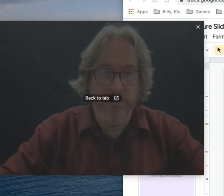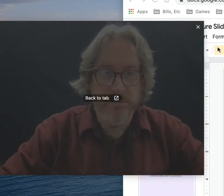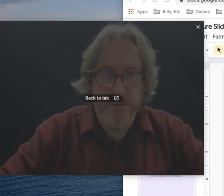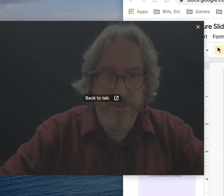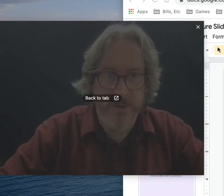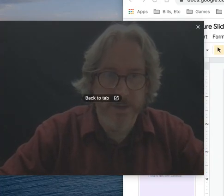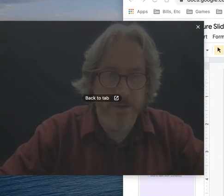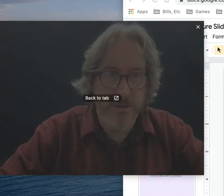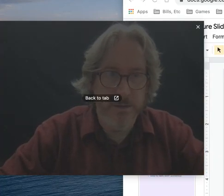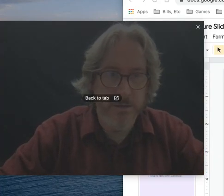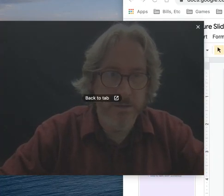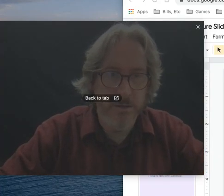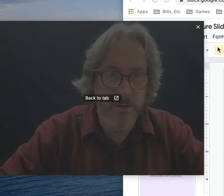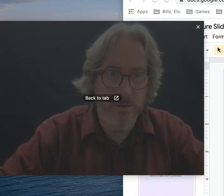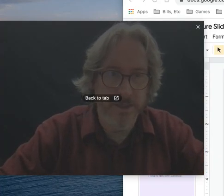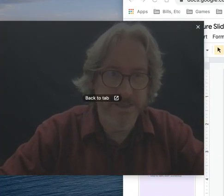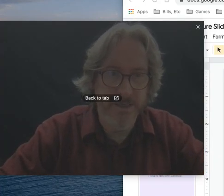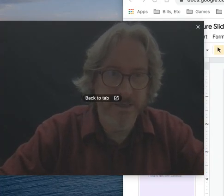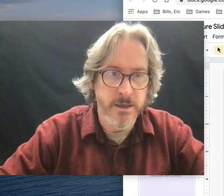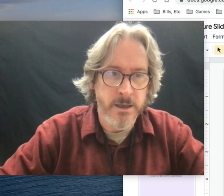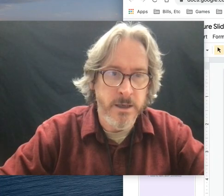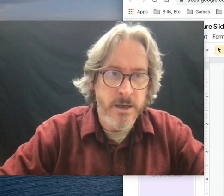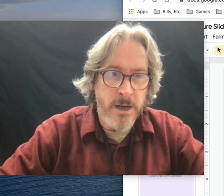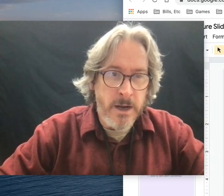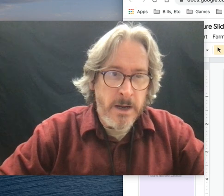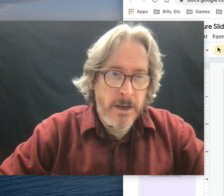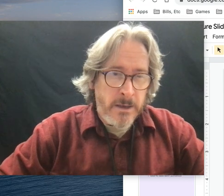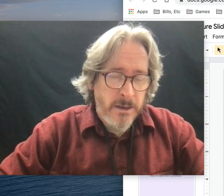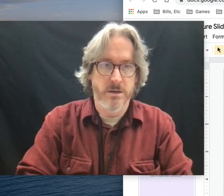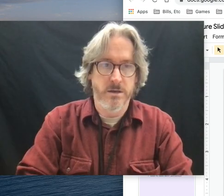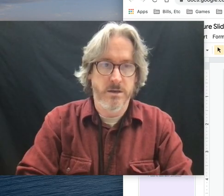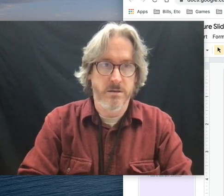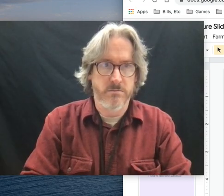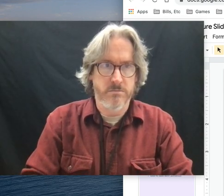Okay, well, here we go again. Hold on a second.